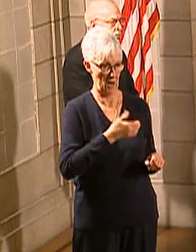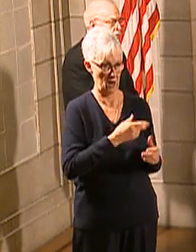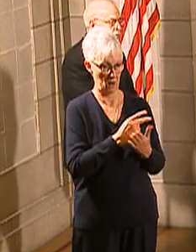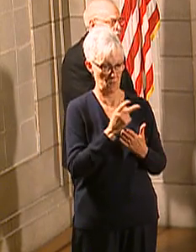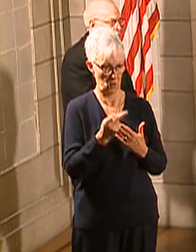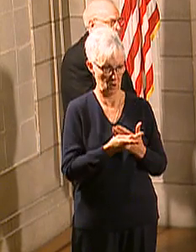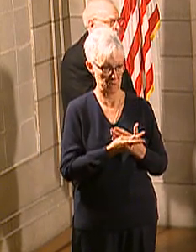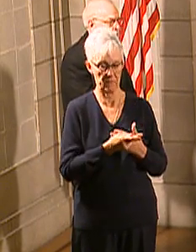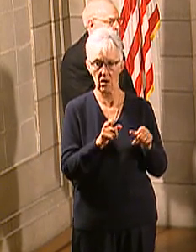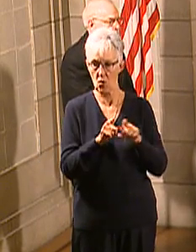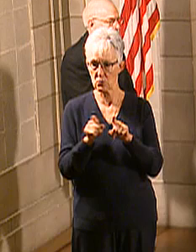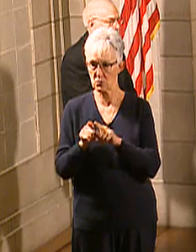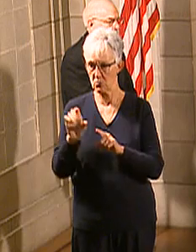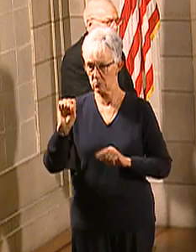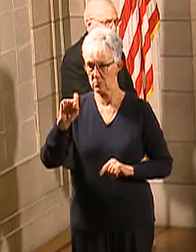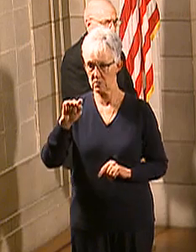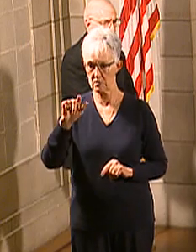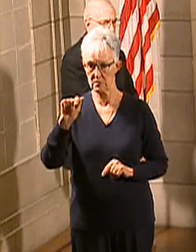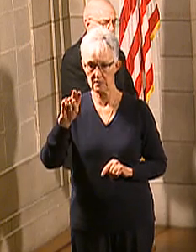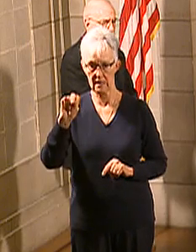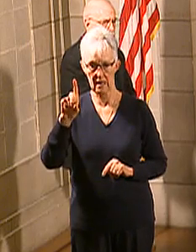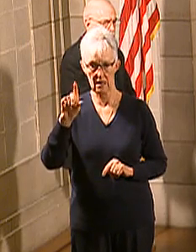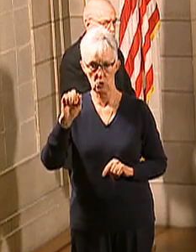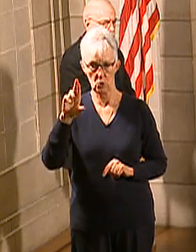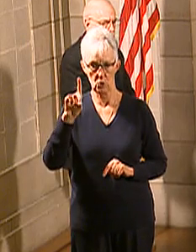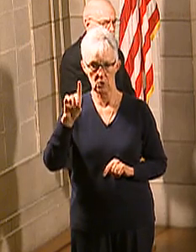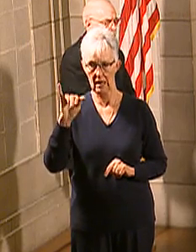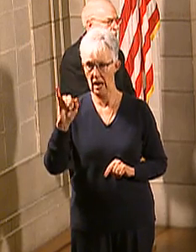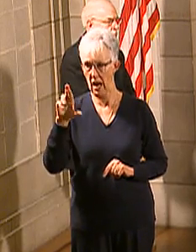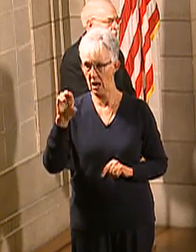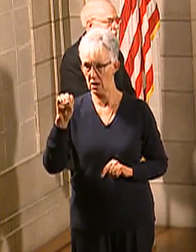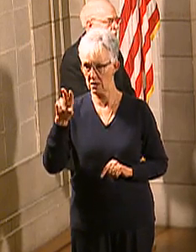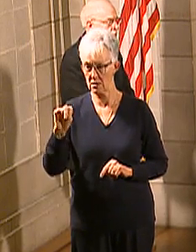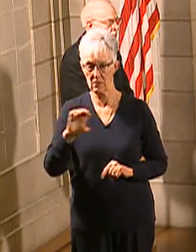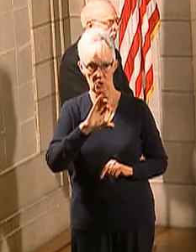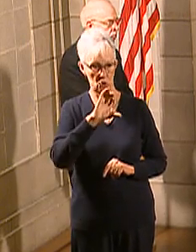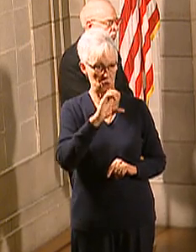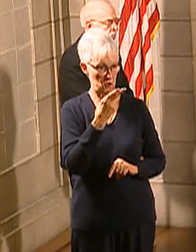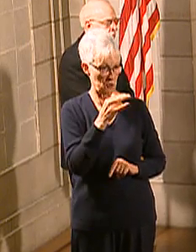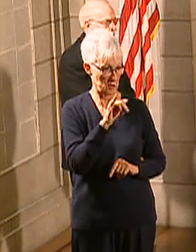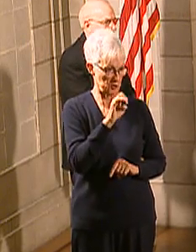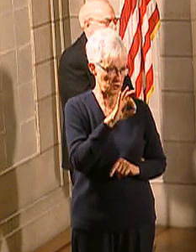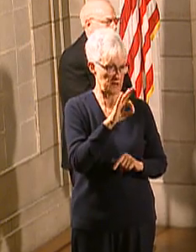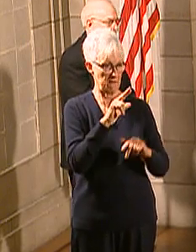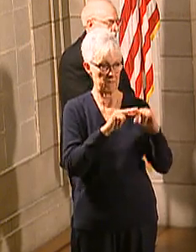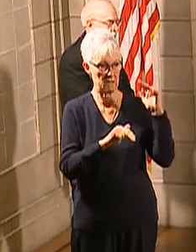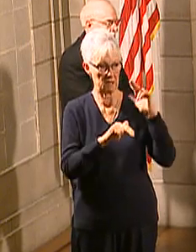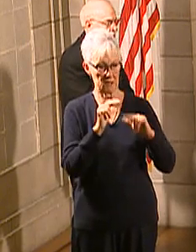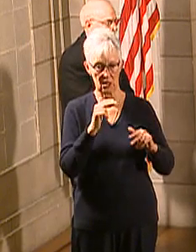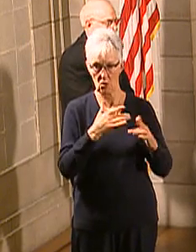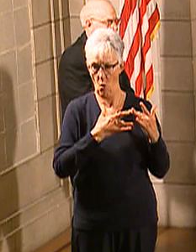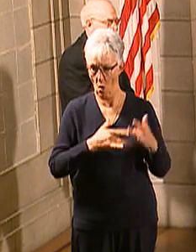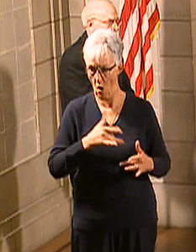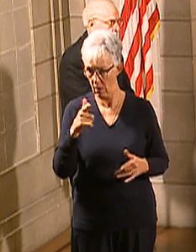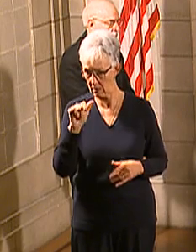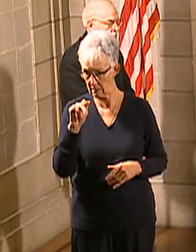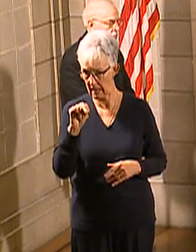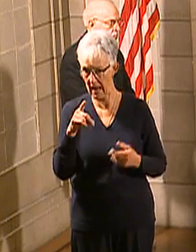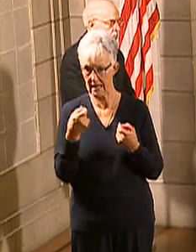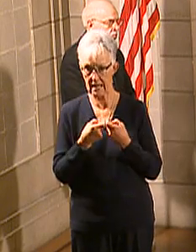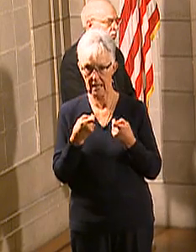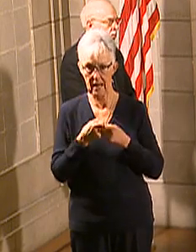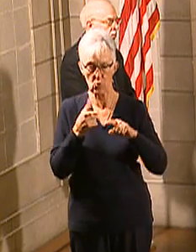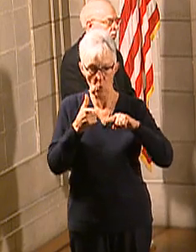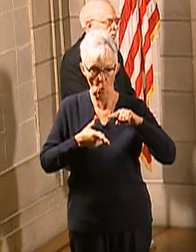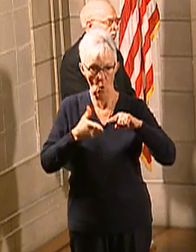signed Standard Iron in Grand Island for welding, Chief Building, Chief Fabrication, Heartland Electric in Grand Island for electrical welding, and